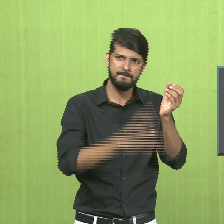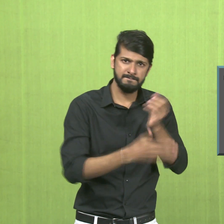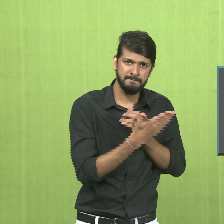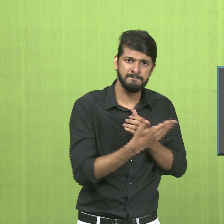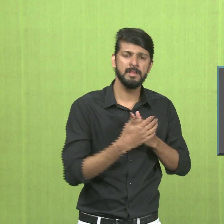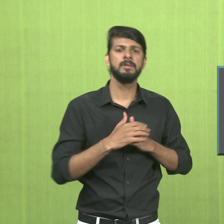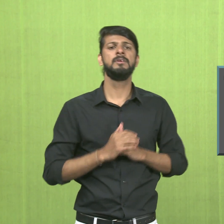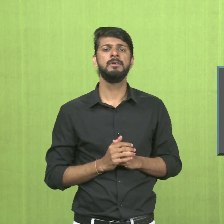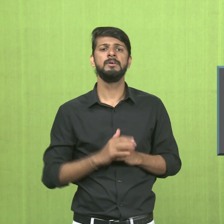the betel vine,